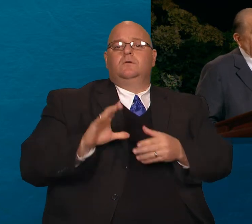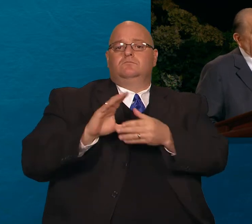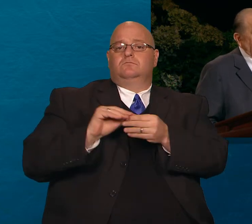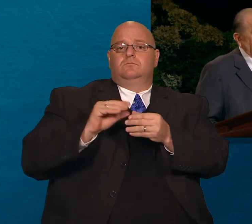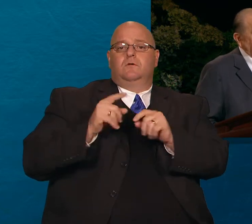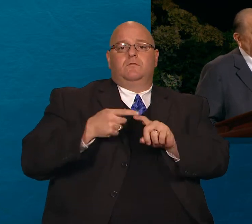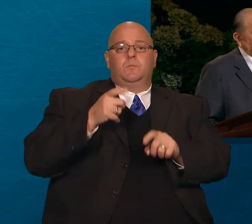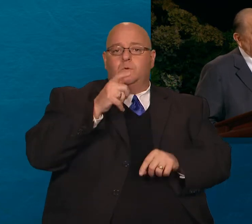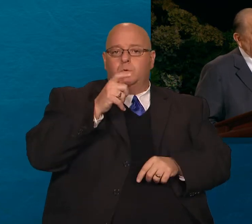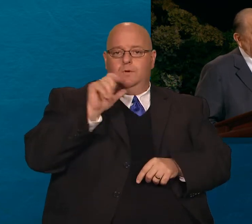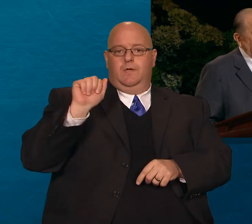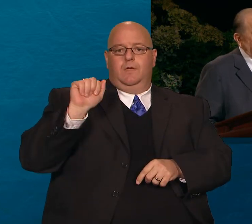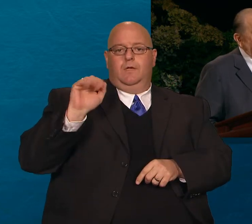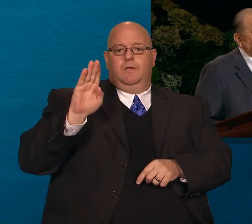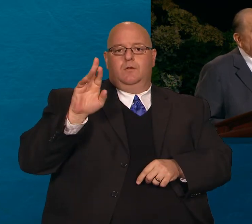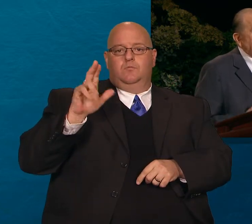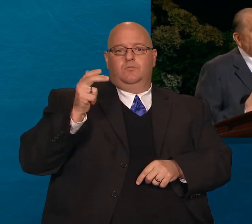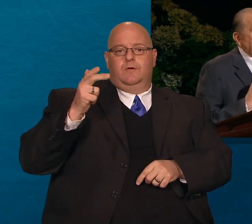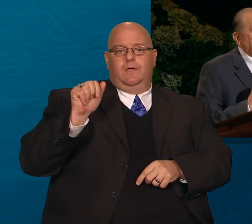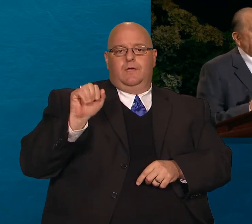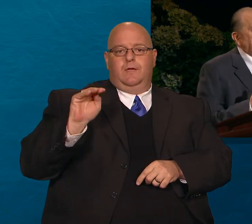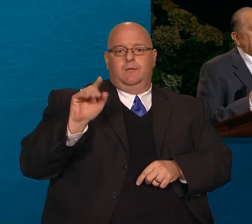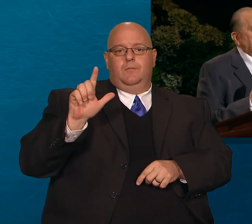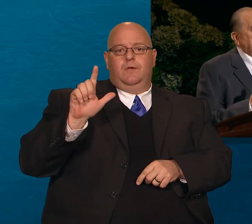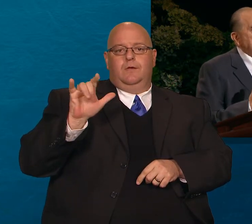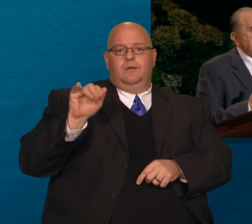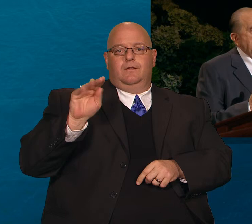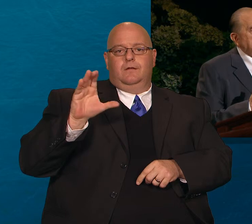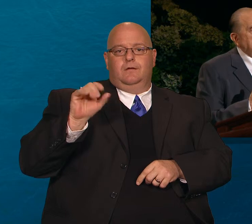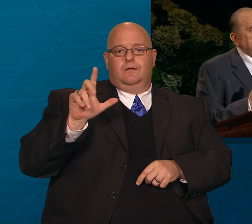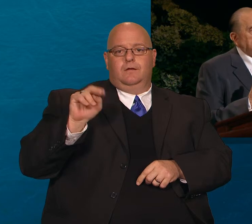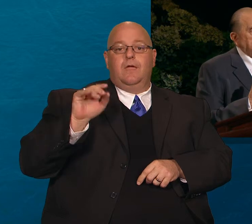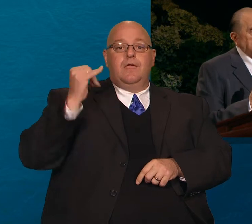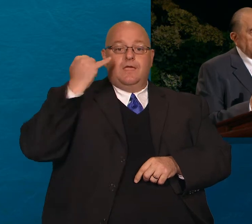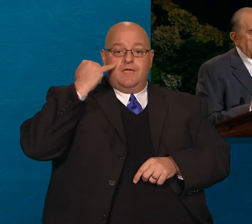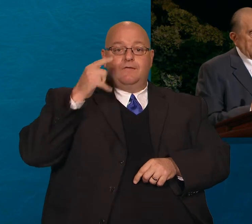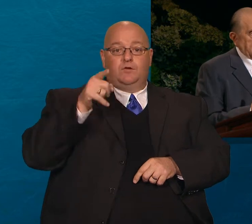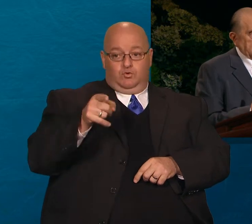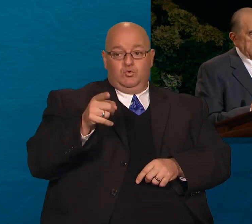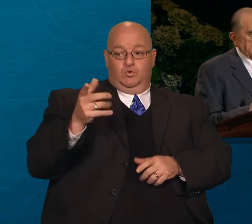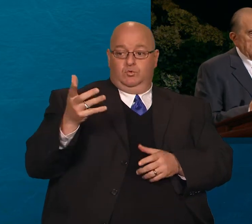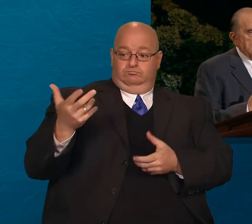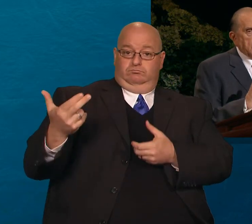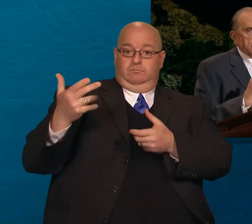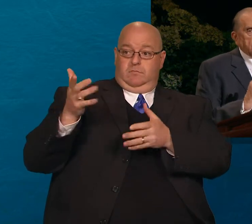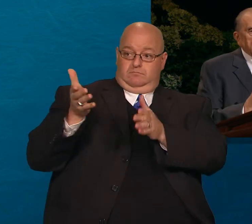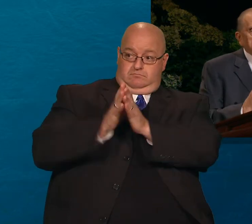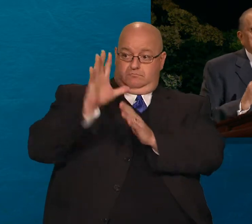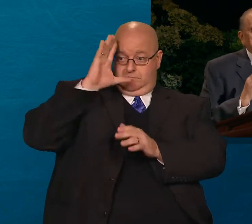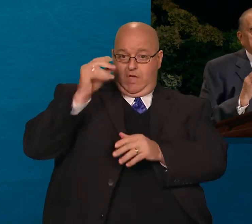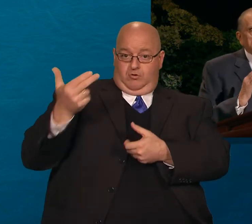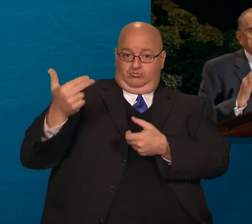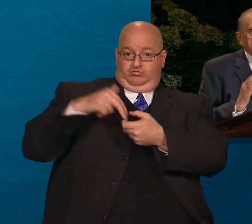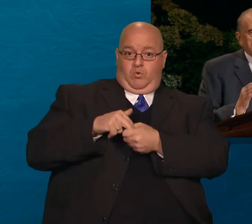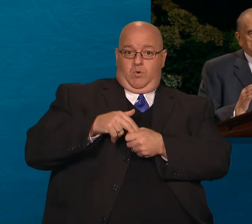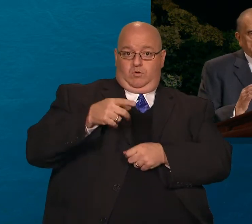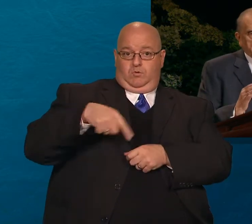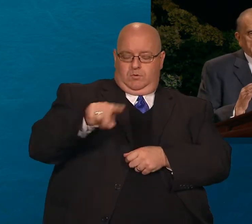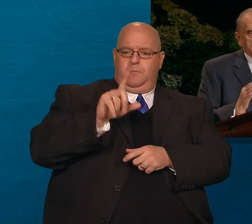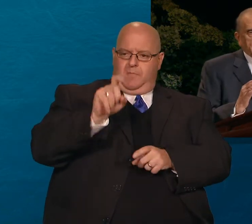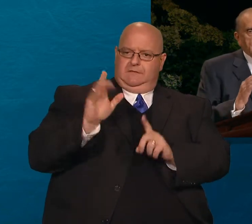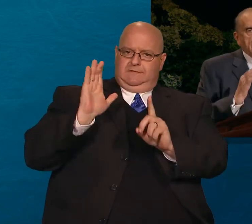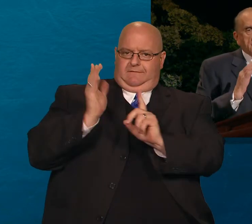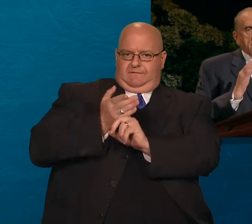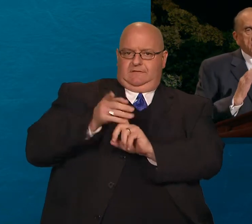Abraham Lincoln, who said, "If you would win a man to your cause, first convince